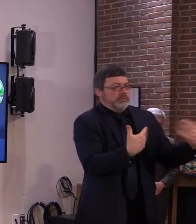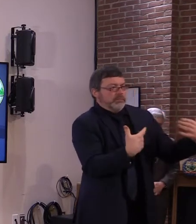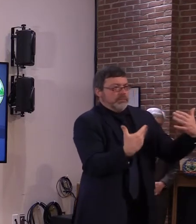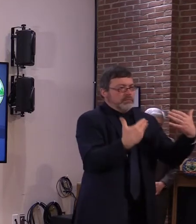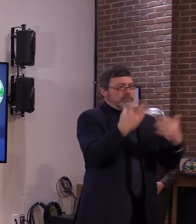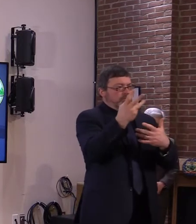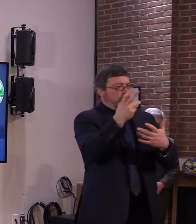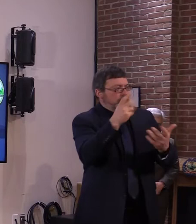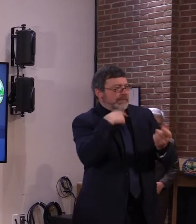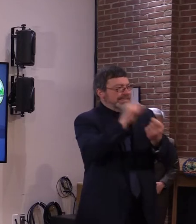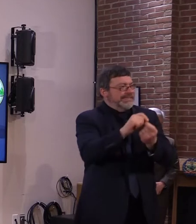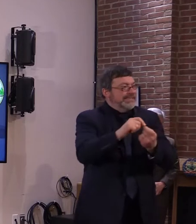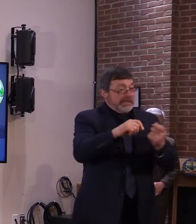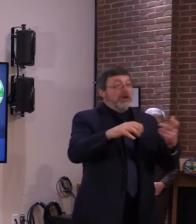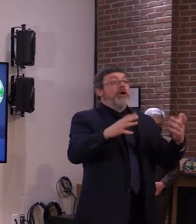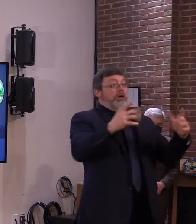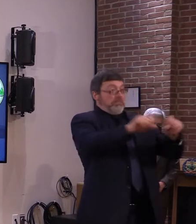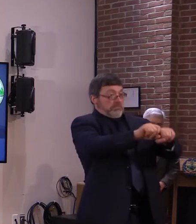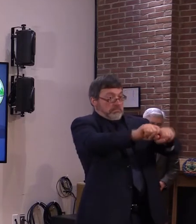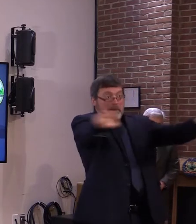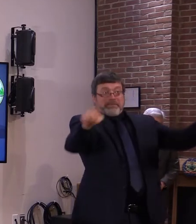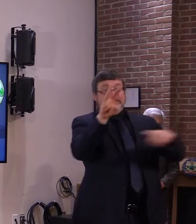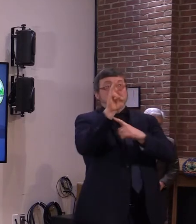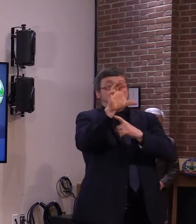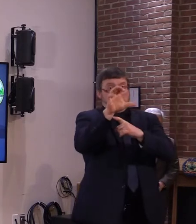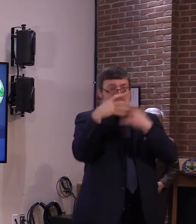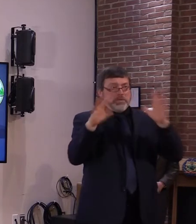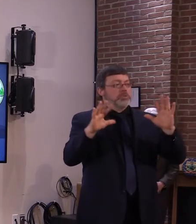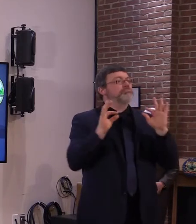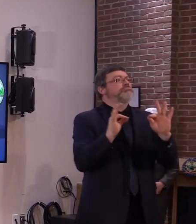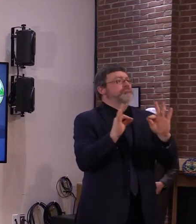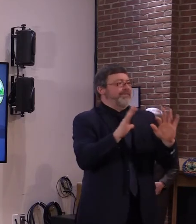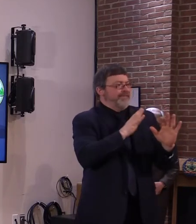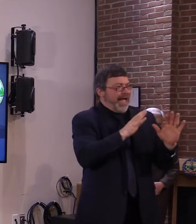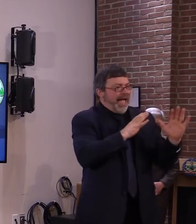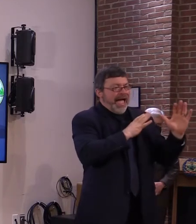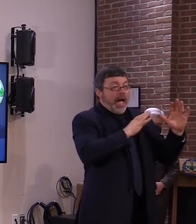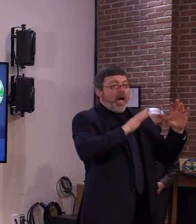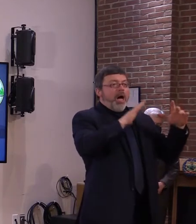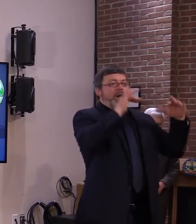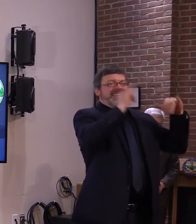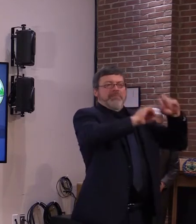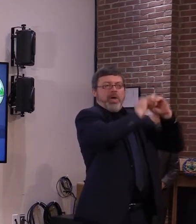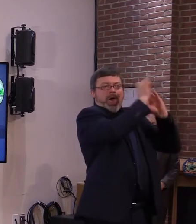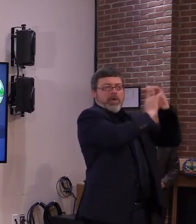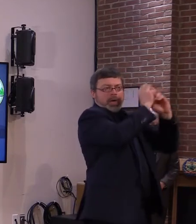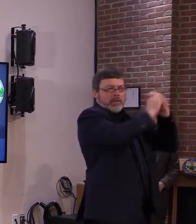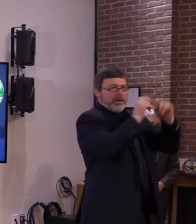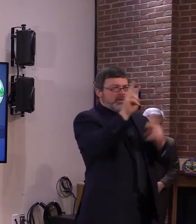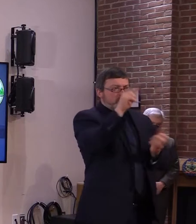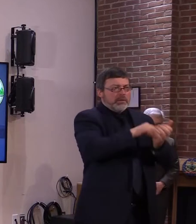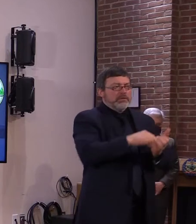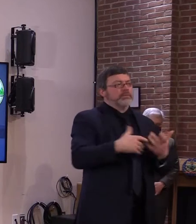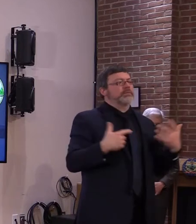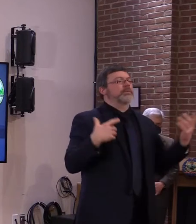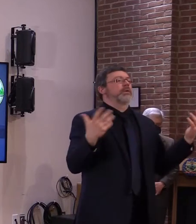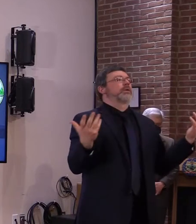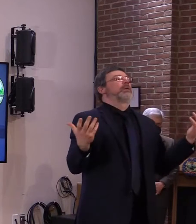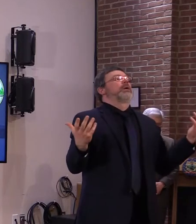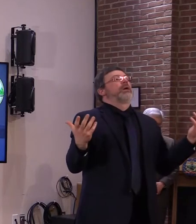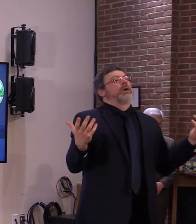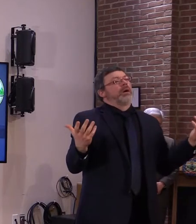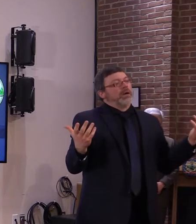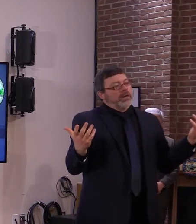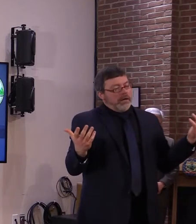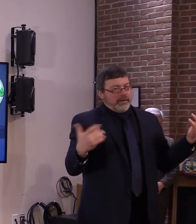gamemanship that is being played in in washington on both sides and and um but that doesn't mean uh you know we'll have